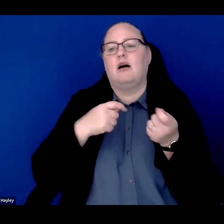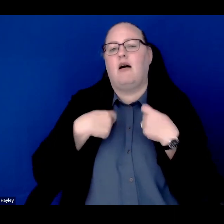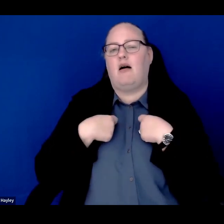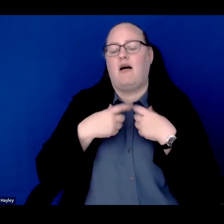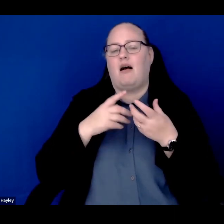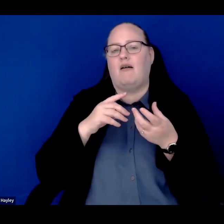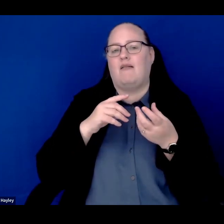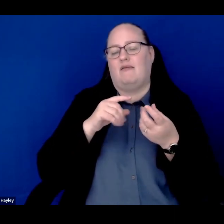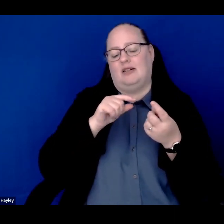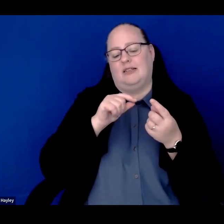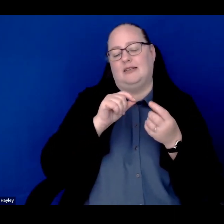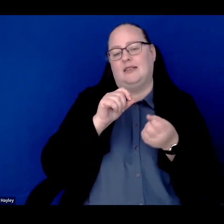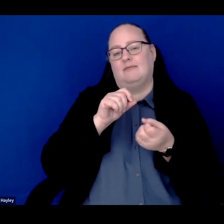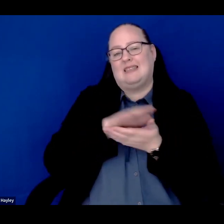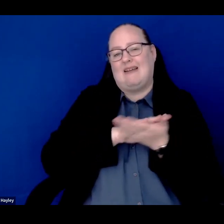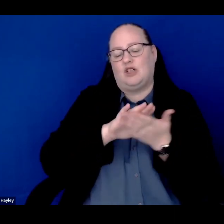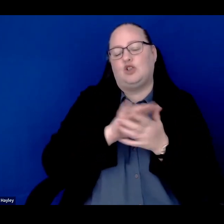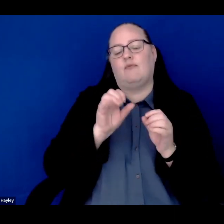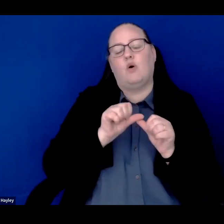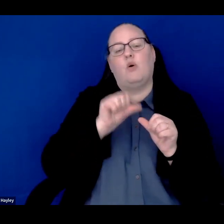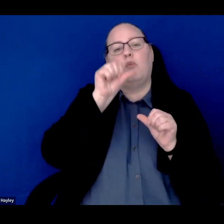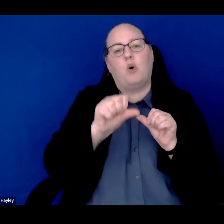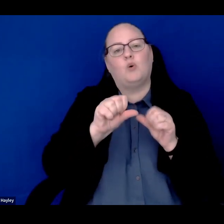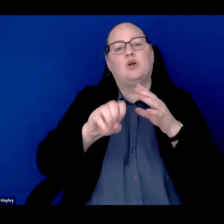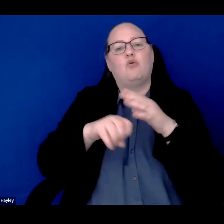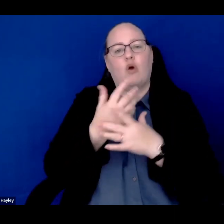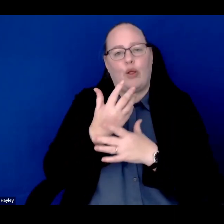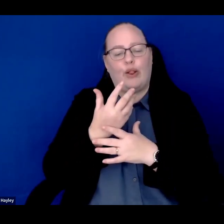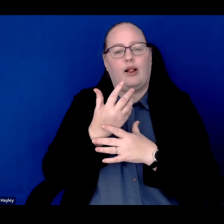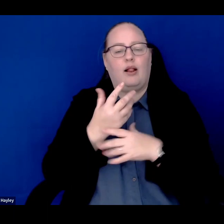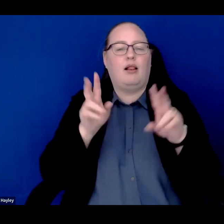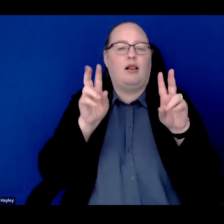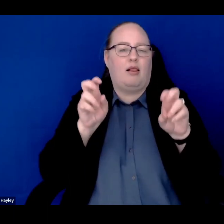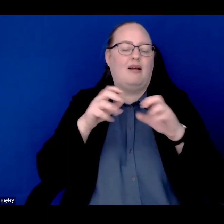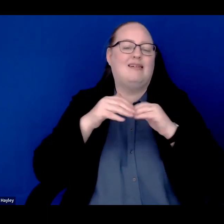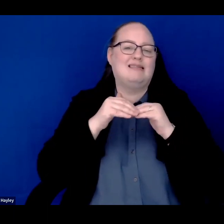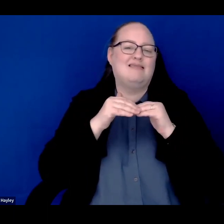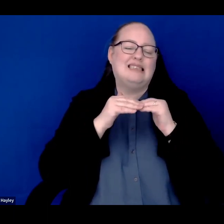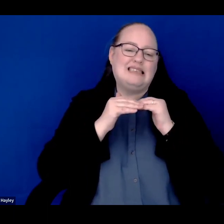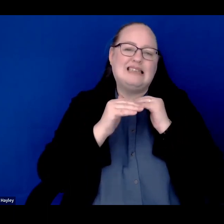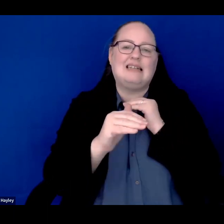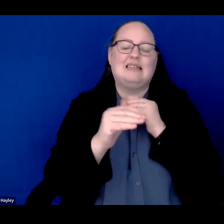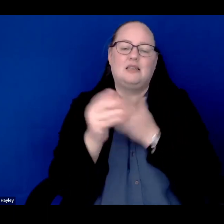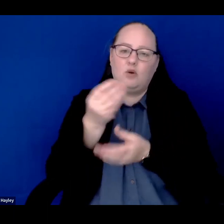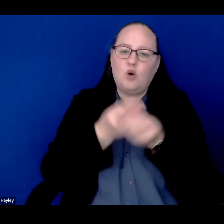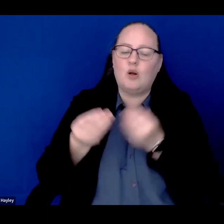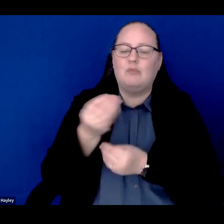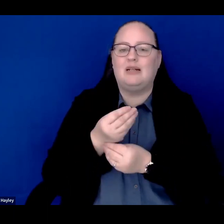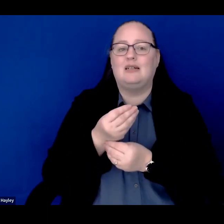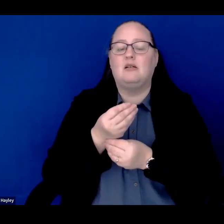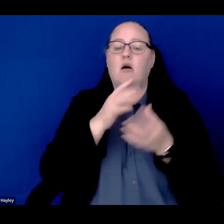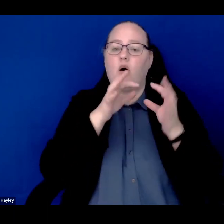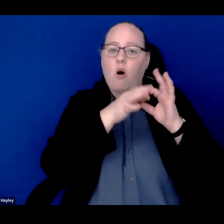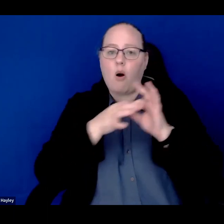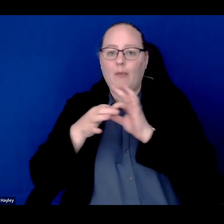for post-growth, which I define as a steady state economy in harmony with nature, where decisions